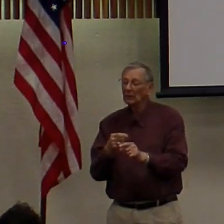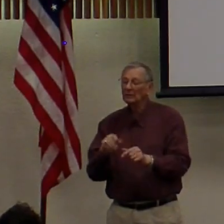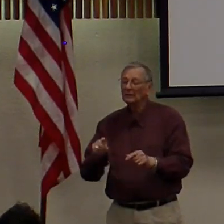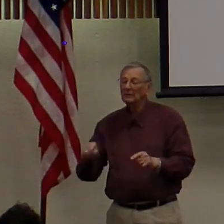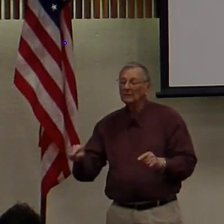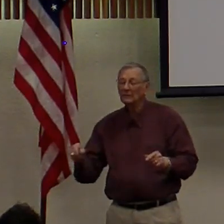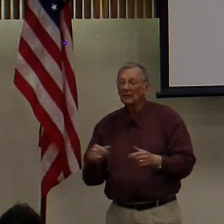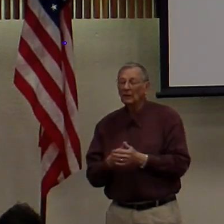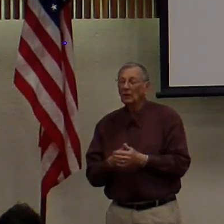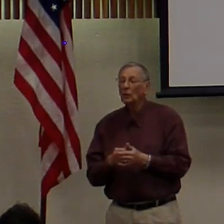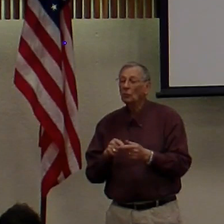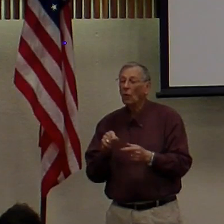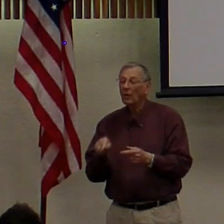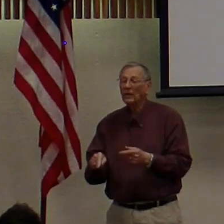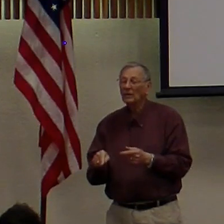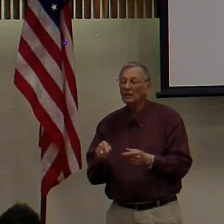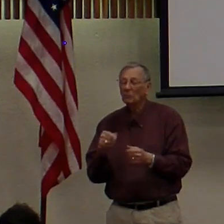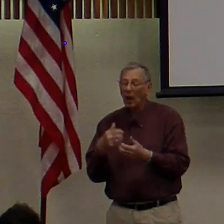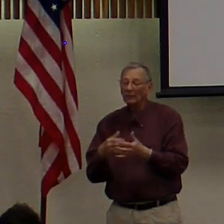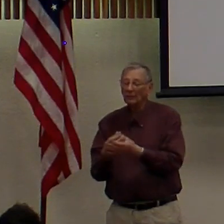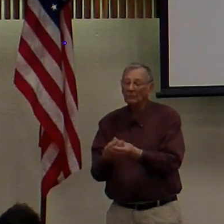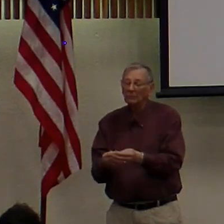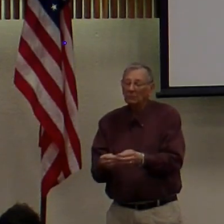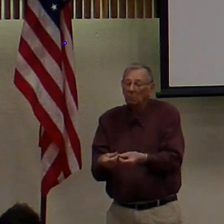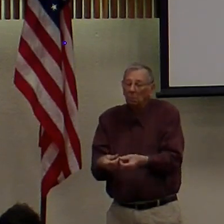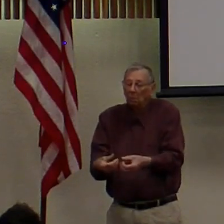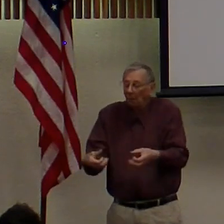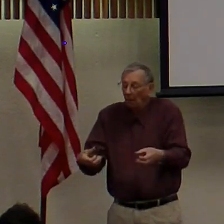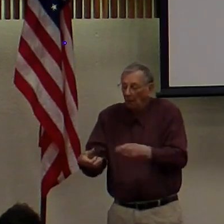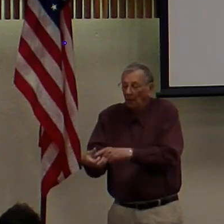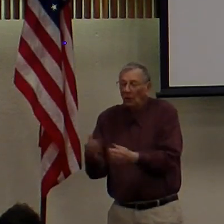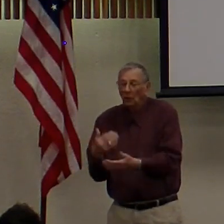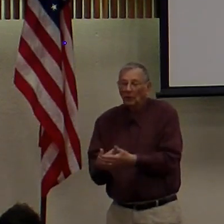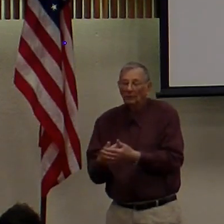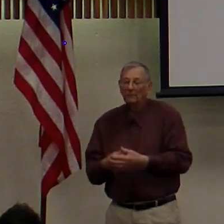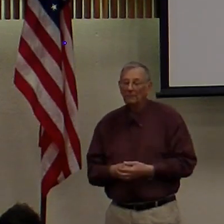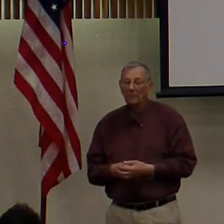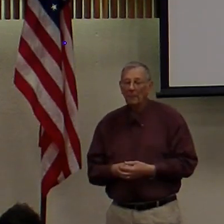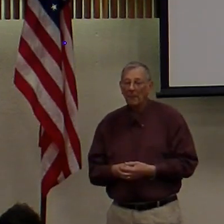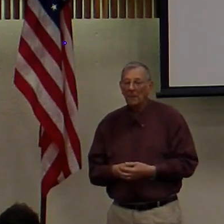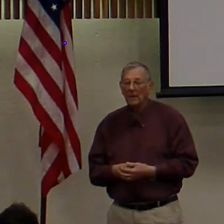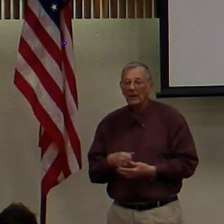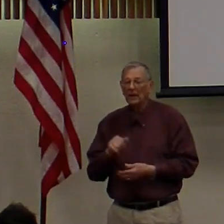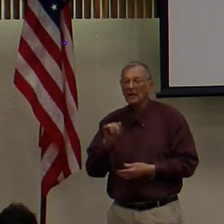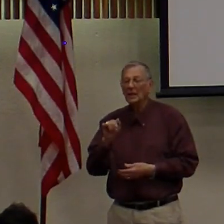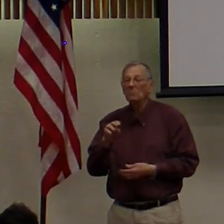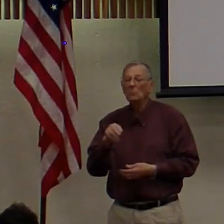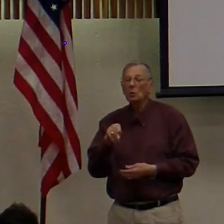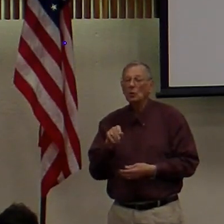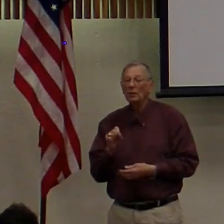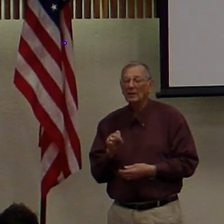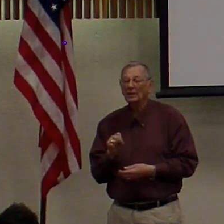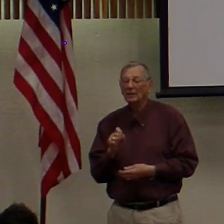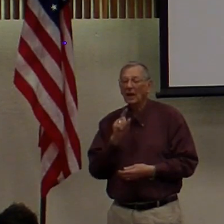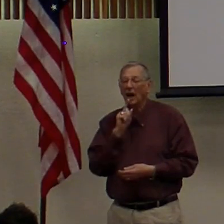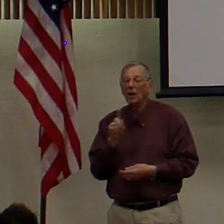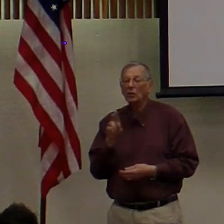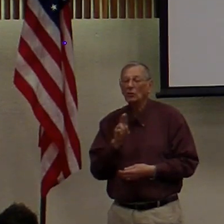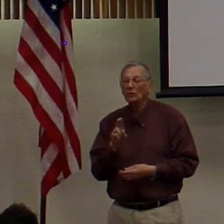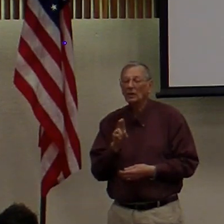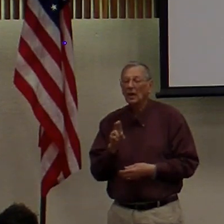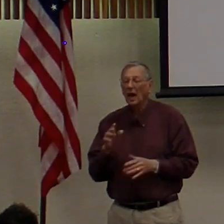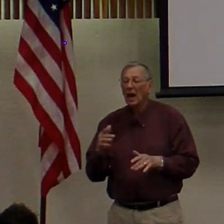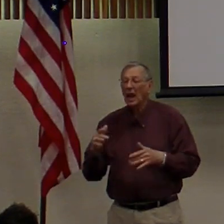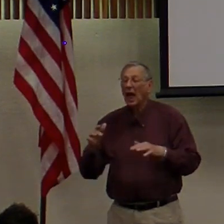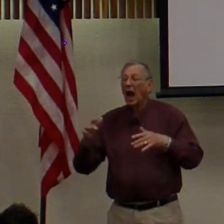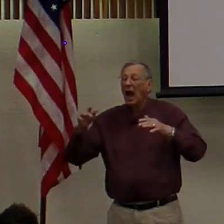and so forth in order for this process to work out correctly. The impurities are usually